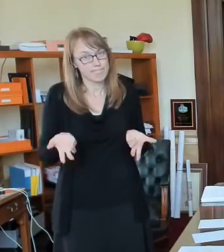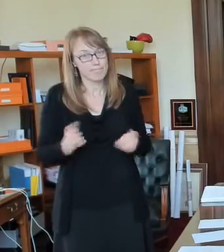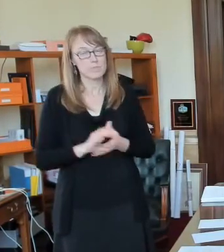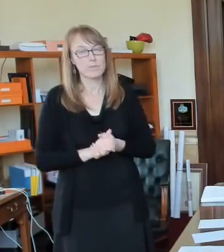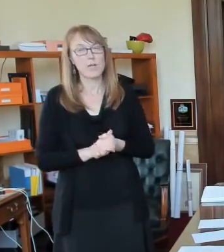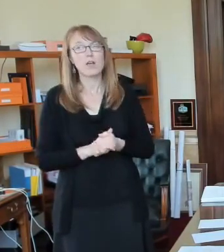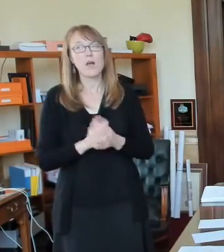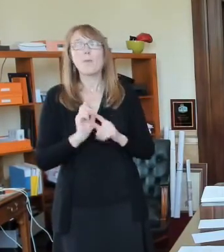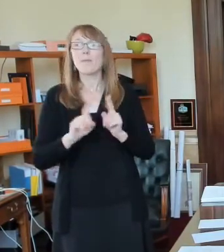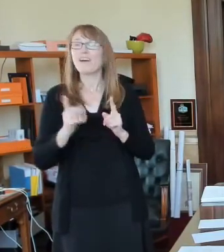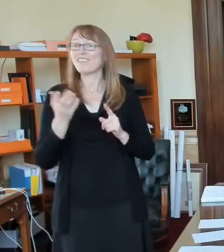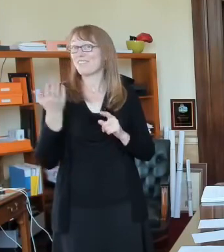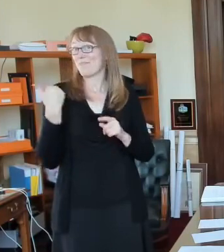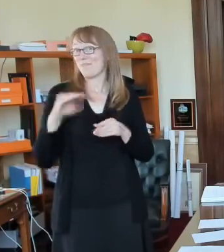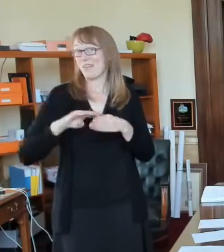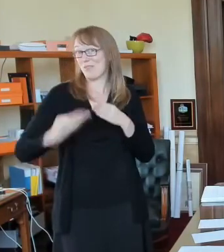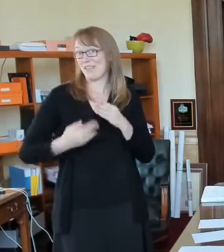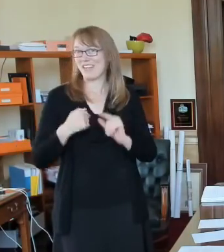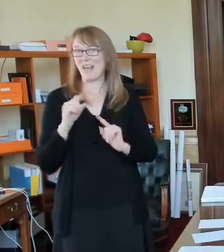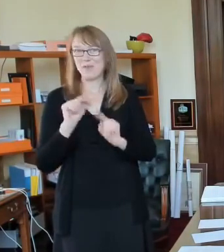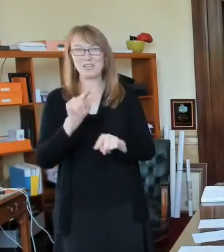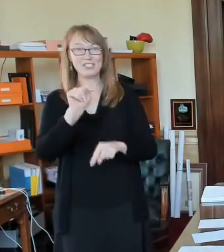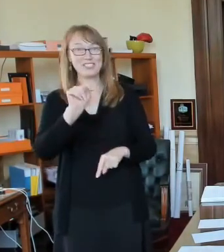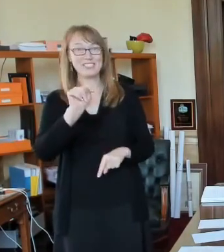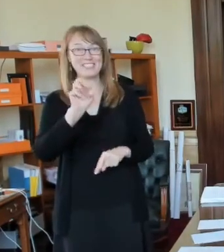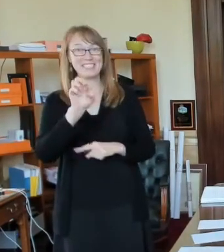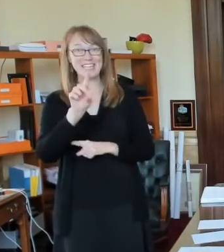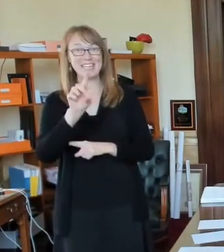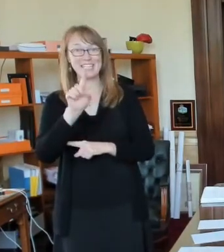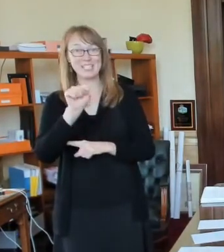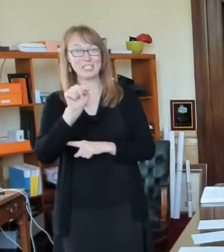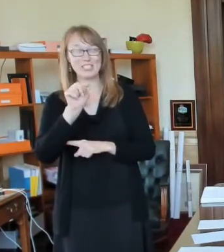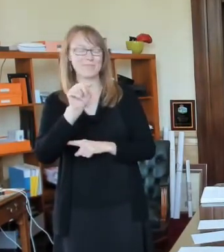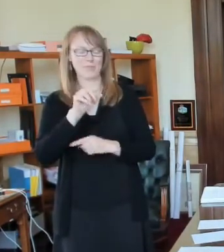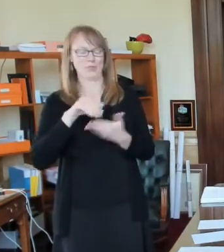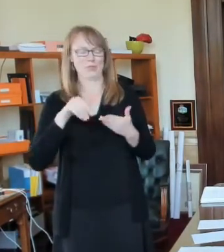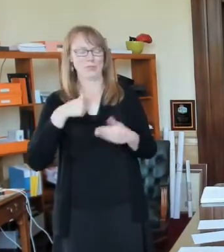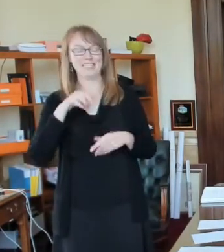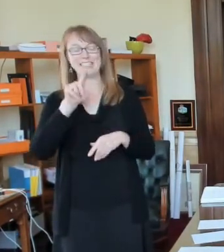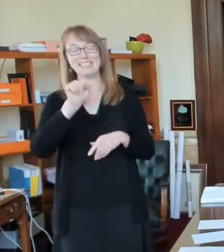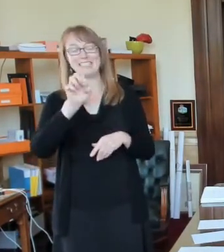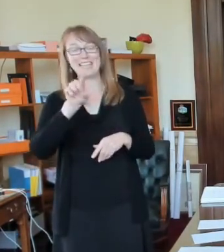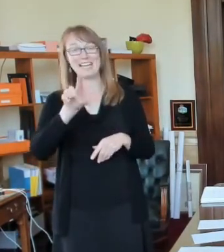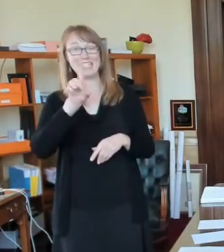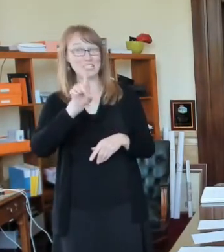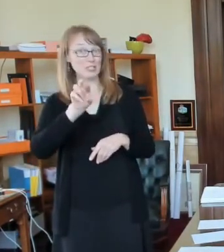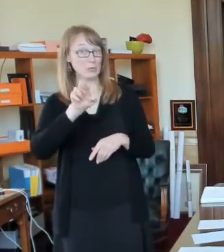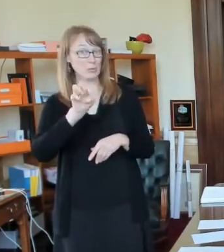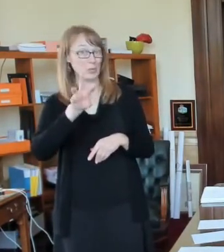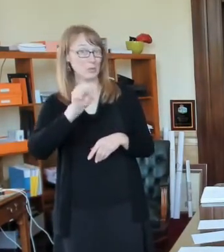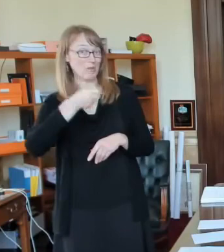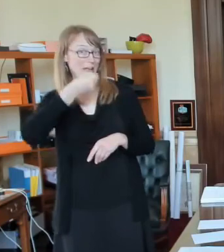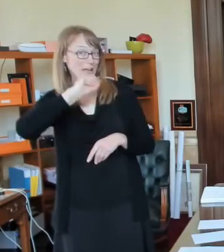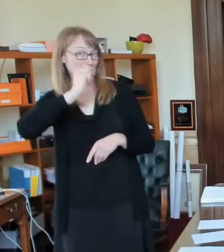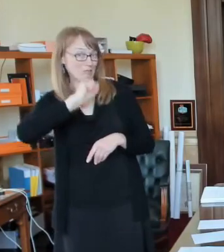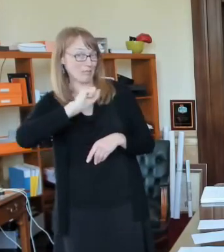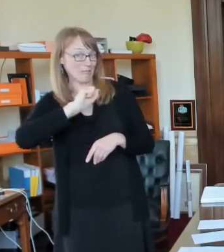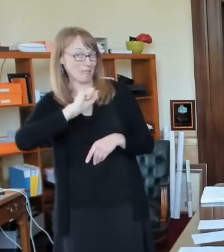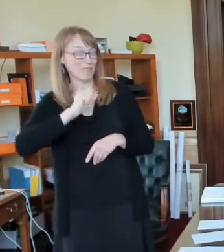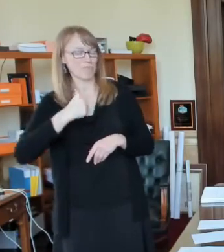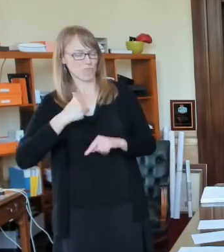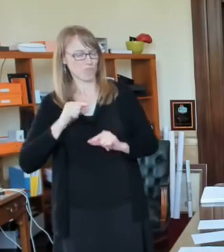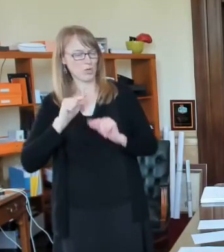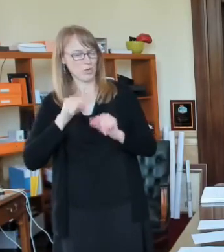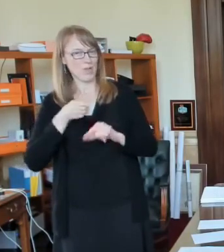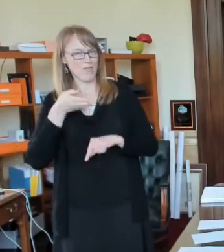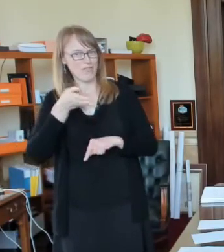was at Ted Drew's over the weekend. I hope some of you got to go there too for a little ice cream. And I would say a